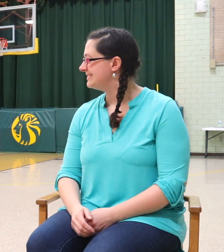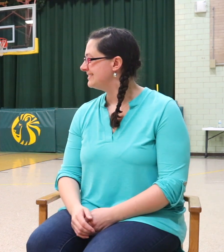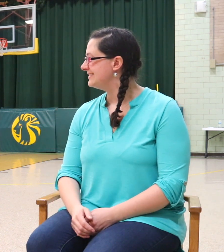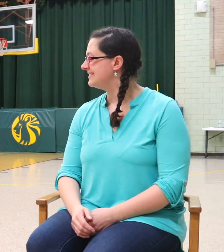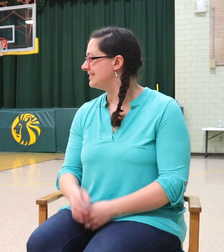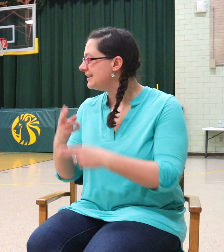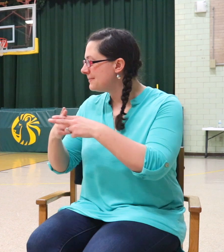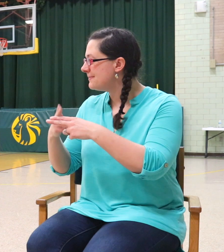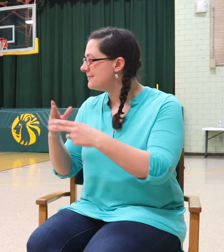name?